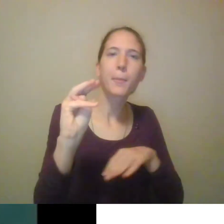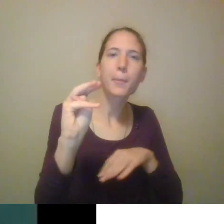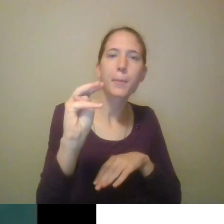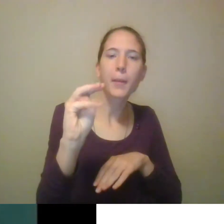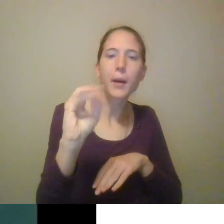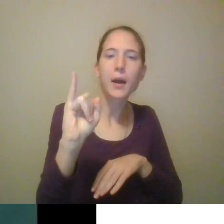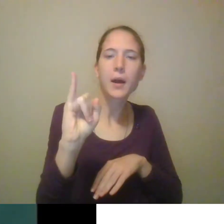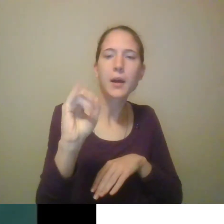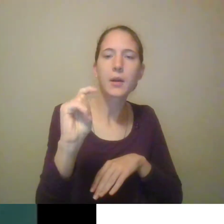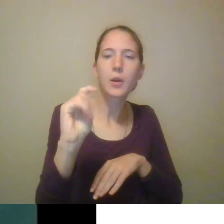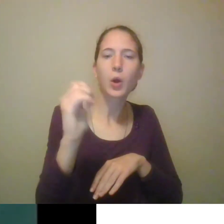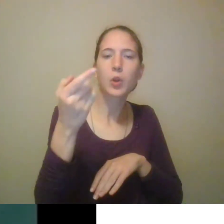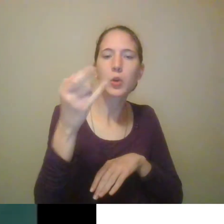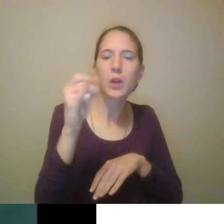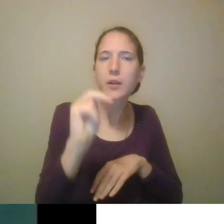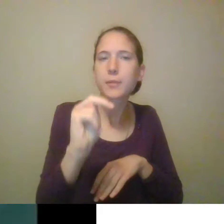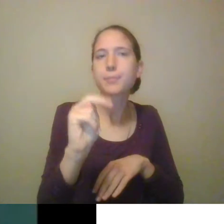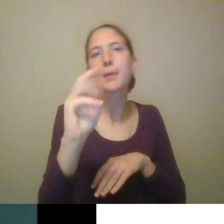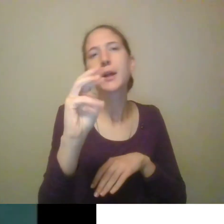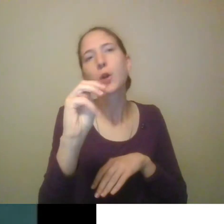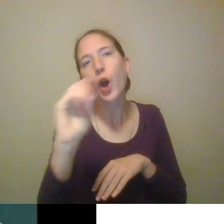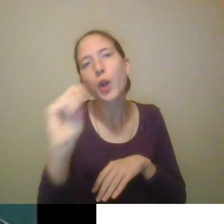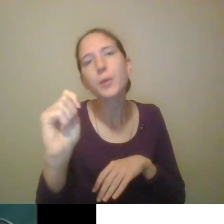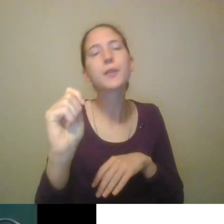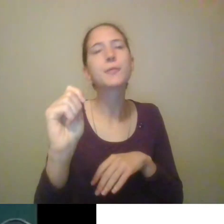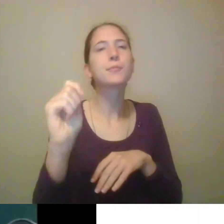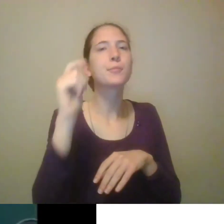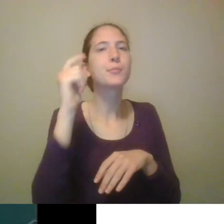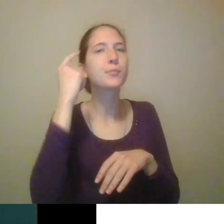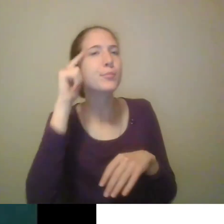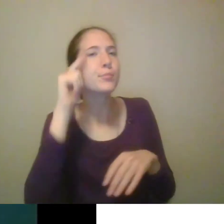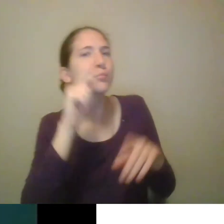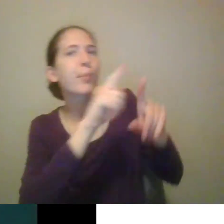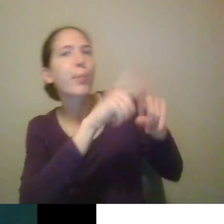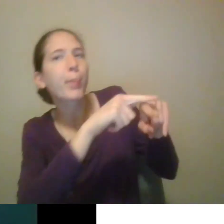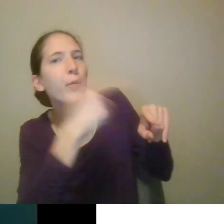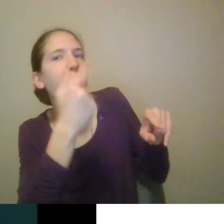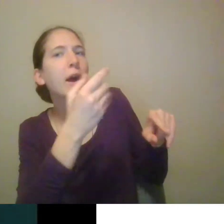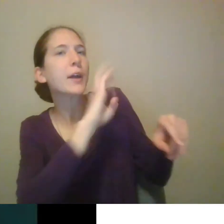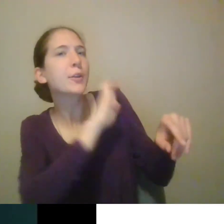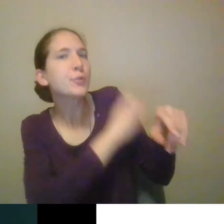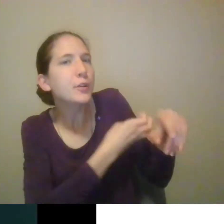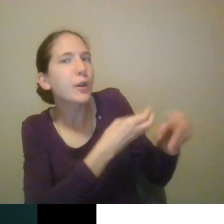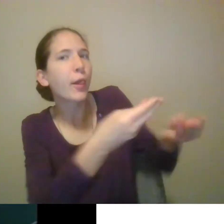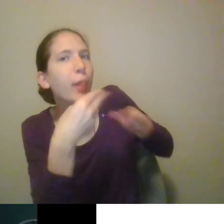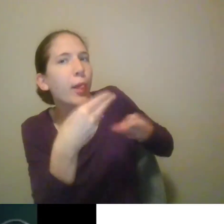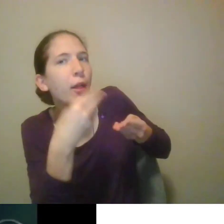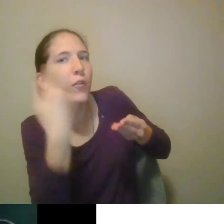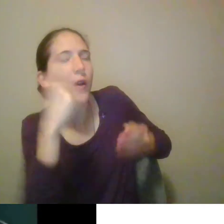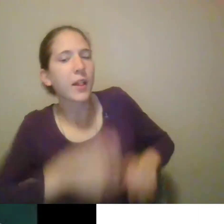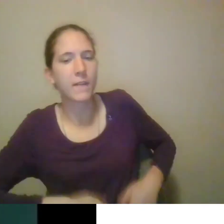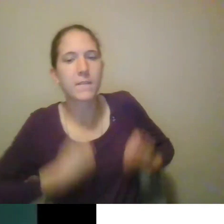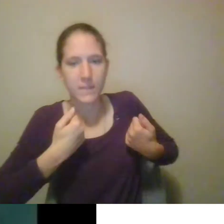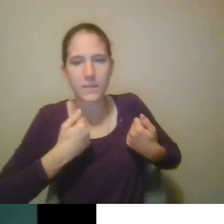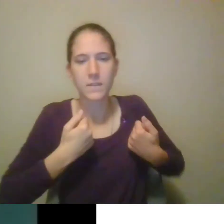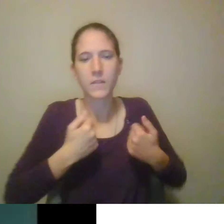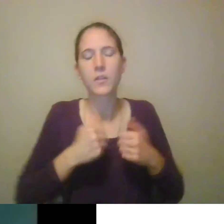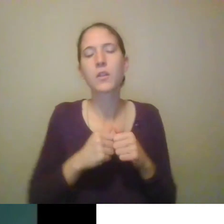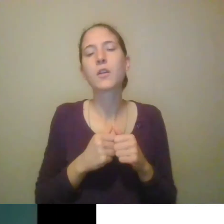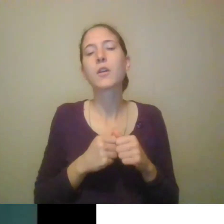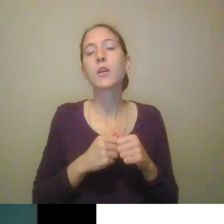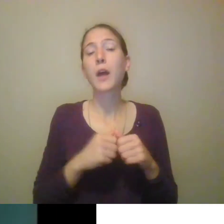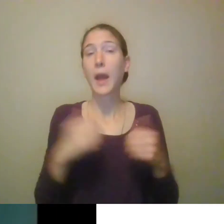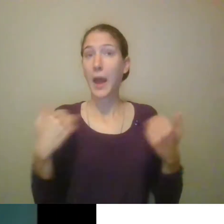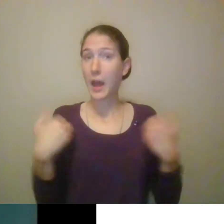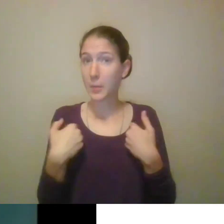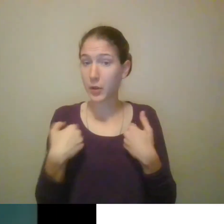live. Now, see, animal cells don't do this. Animal cells have to get their food from this step. They have to get